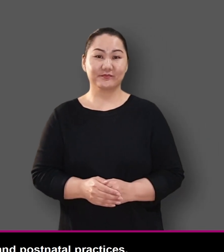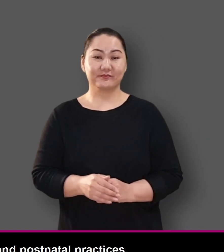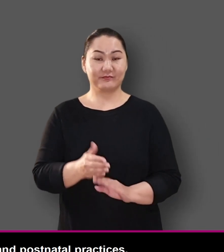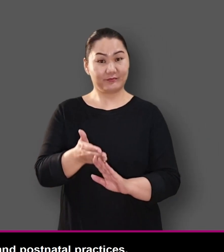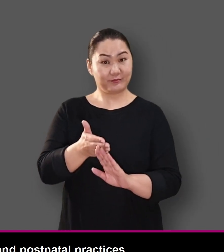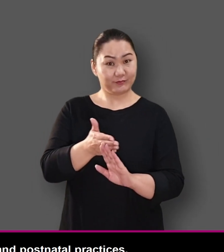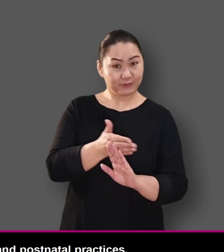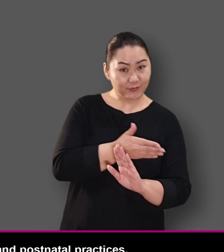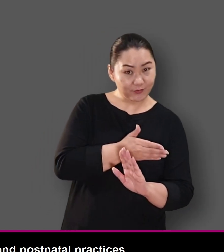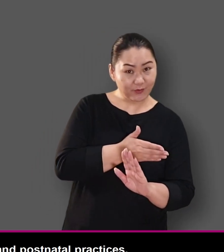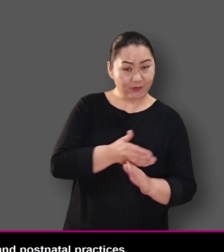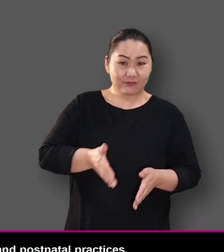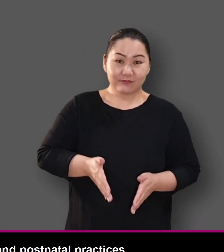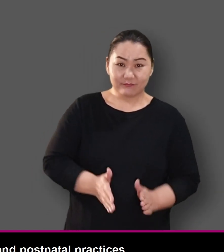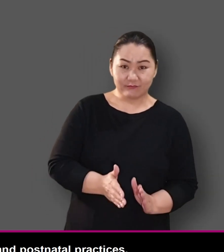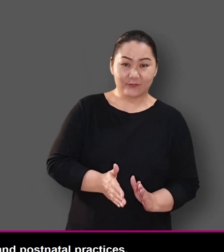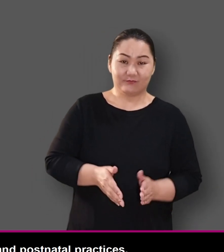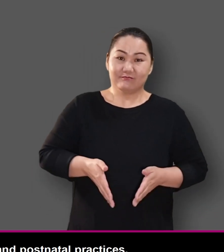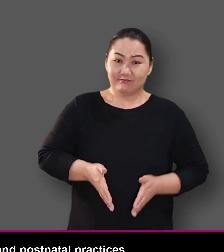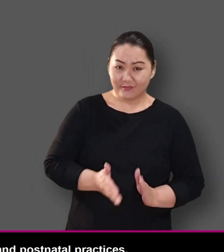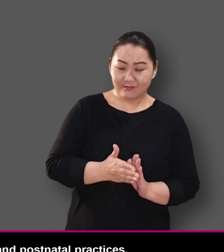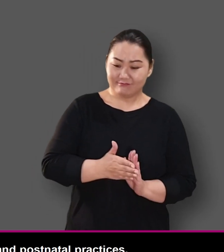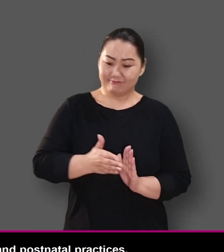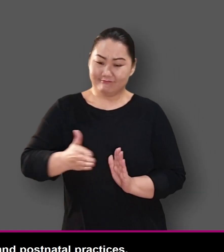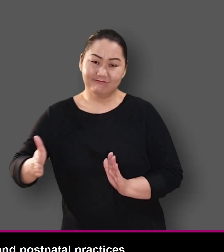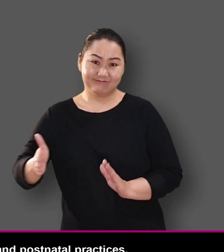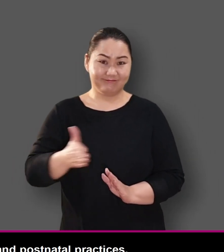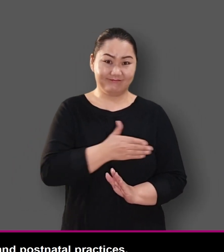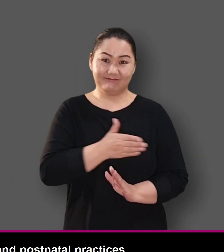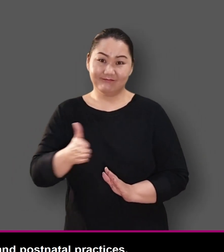safe pre-delivery and postnatal practices,